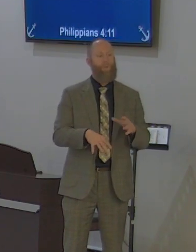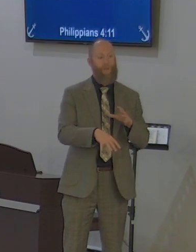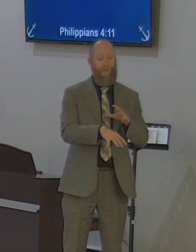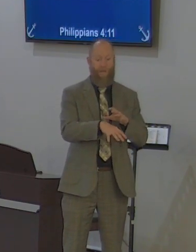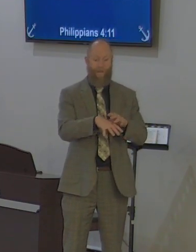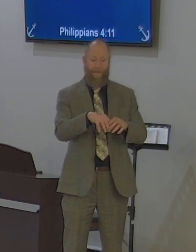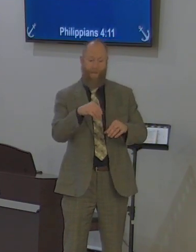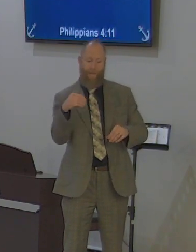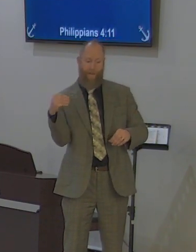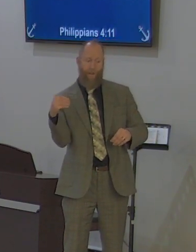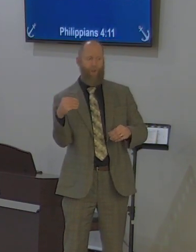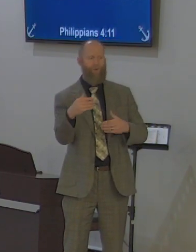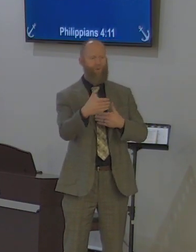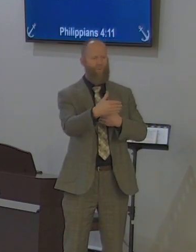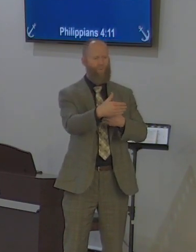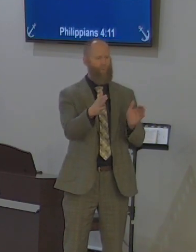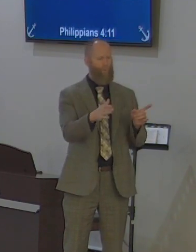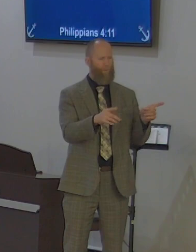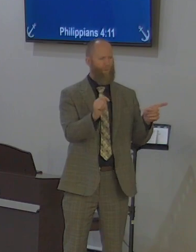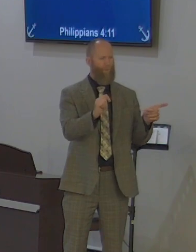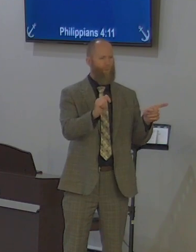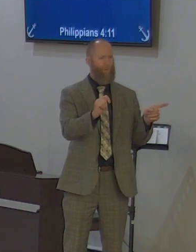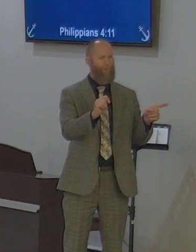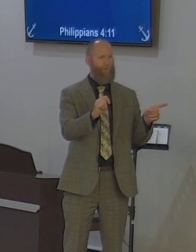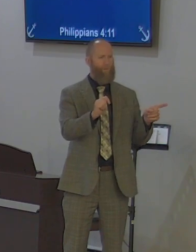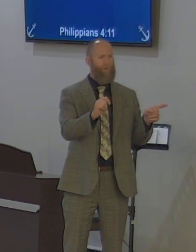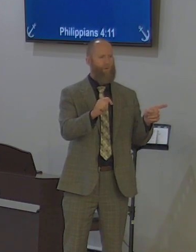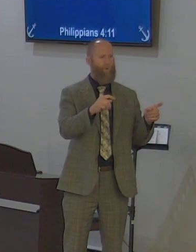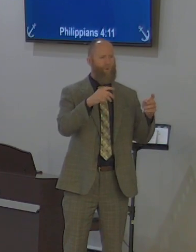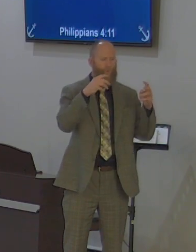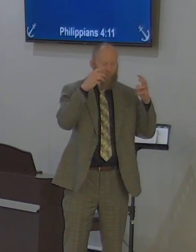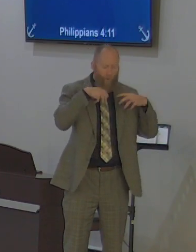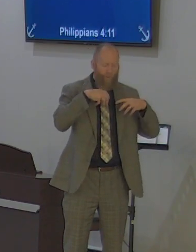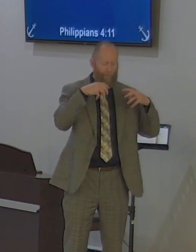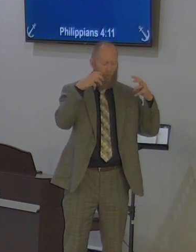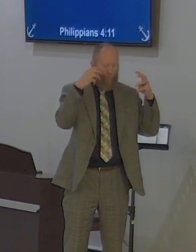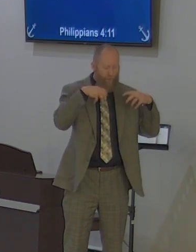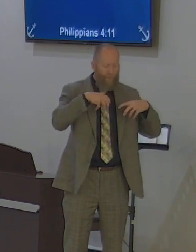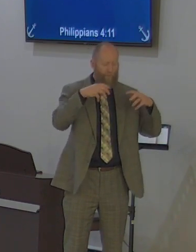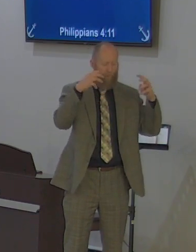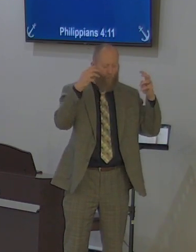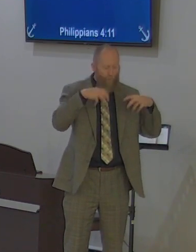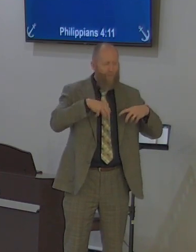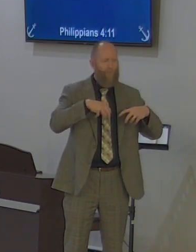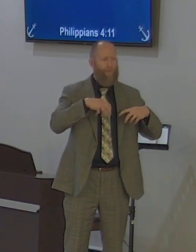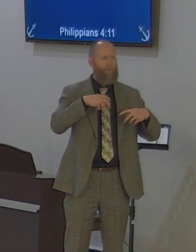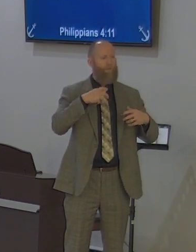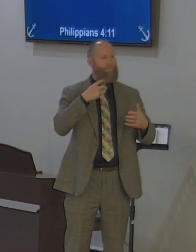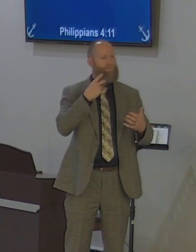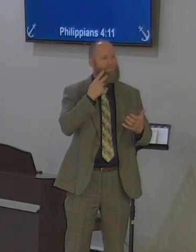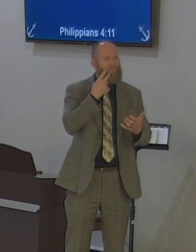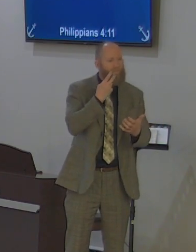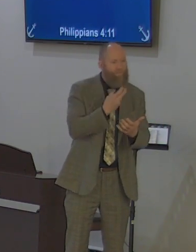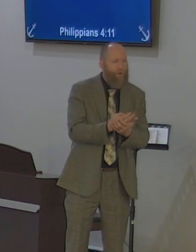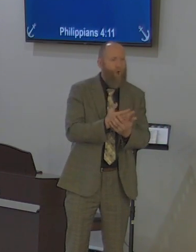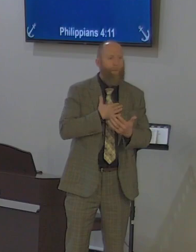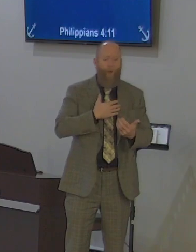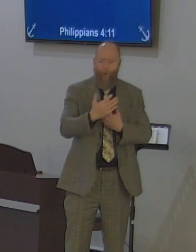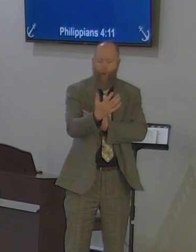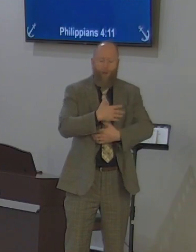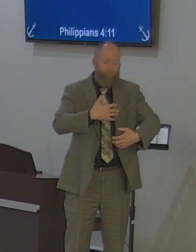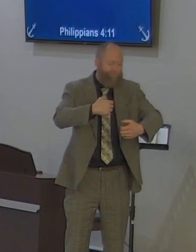that little restroom where she changed. She was weeping, and she fell into my arms just sobbing. I couldn't figure it out.